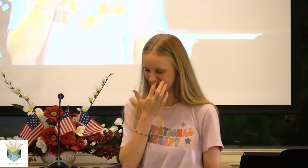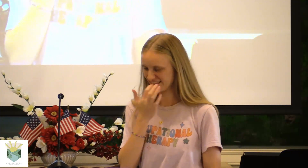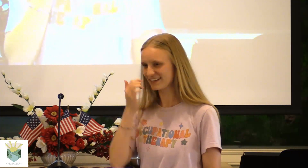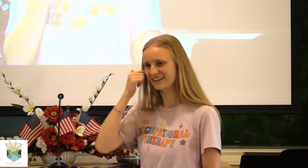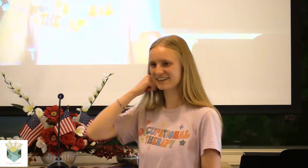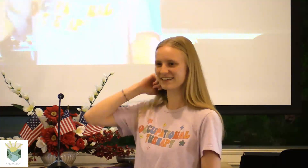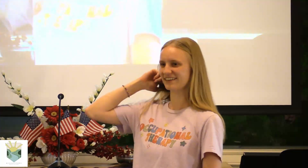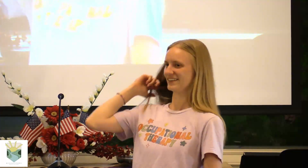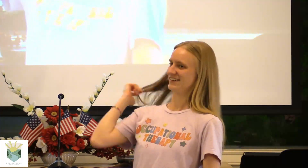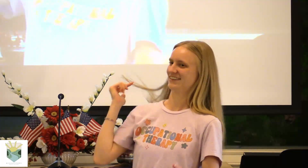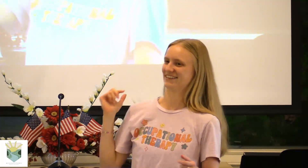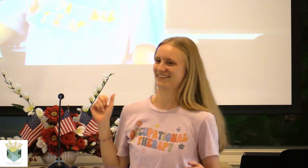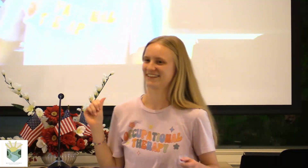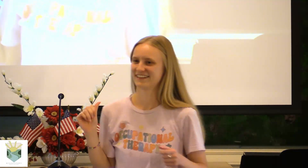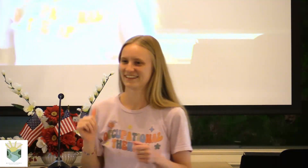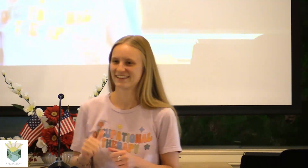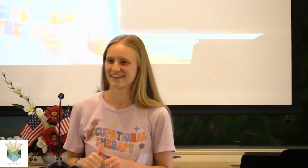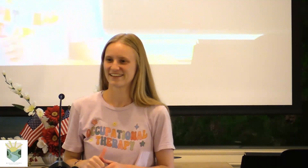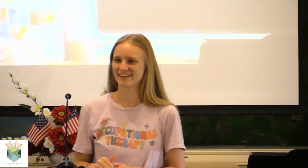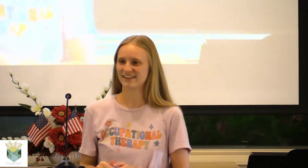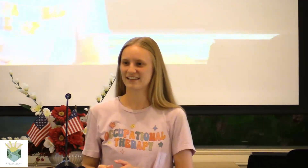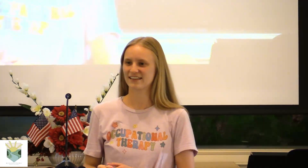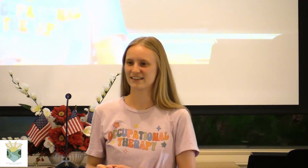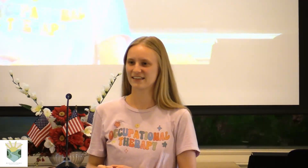can do yours. I want to see it.